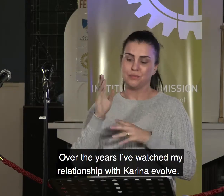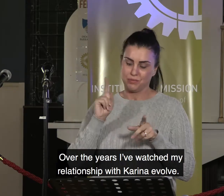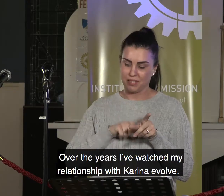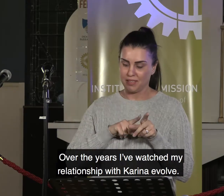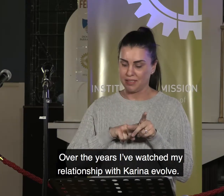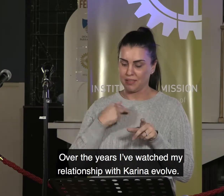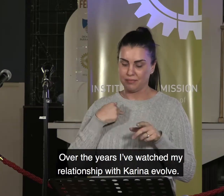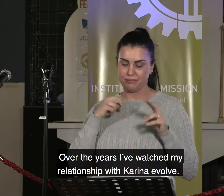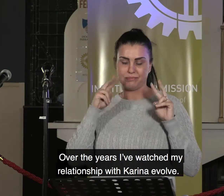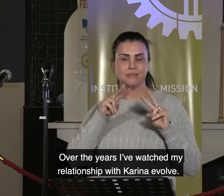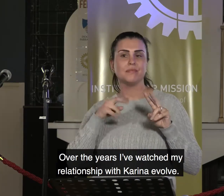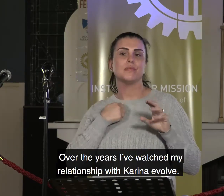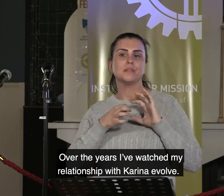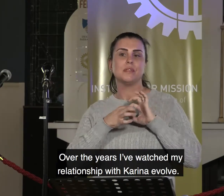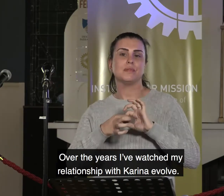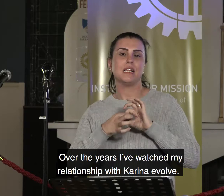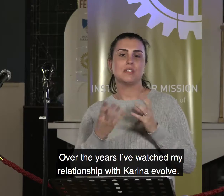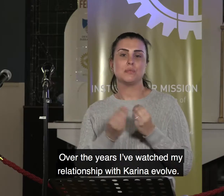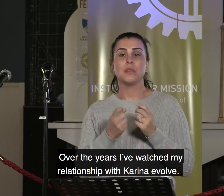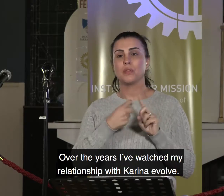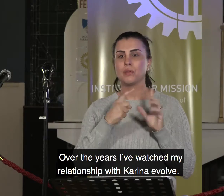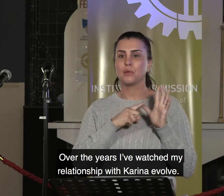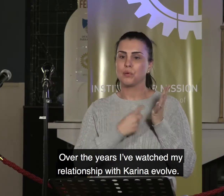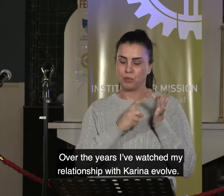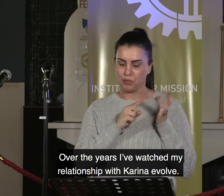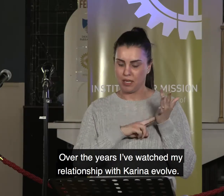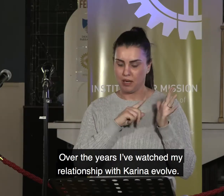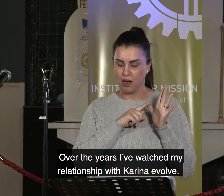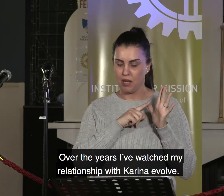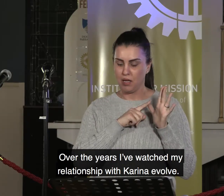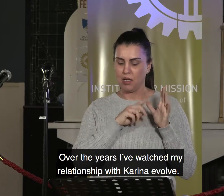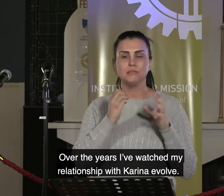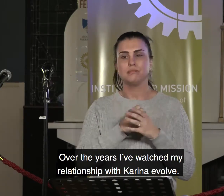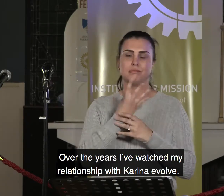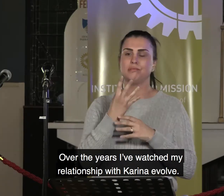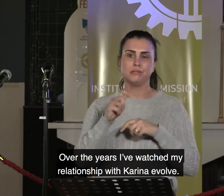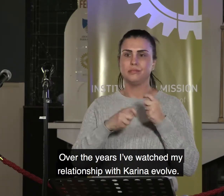Over the years, I've watched my relationship with Karina evolve.